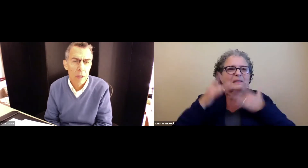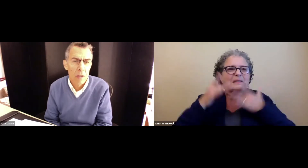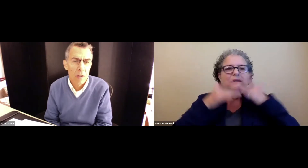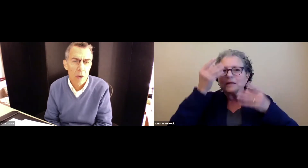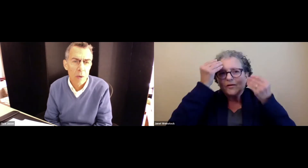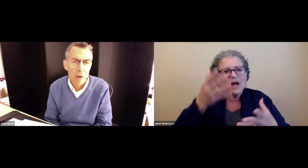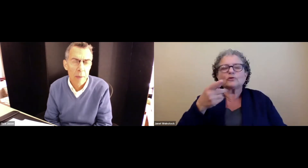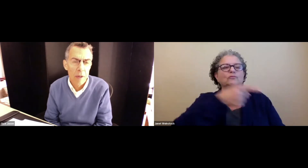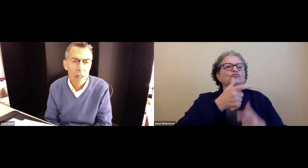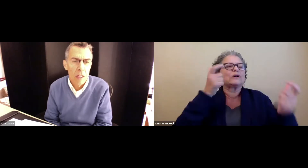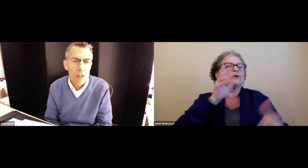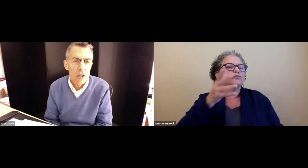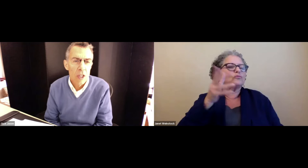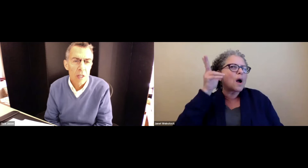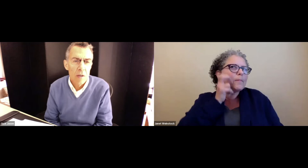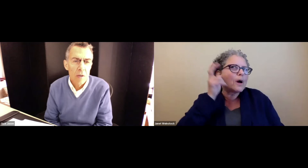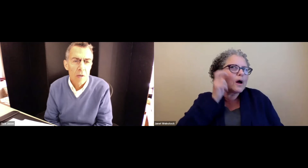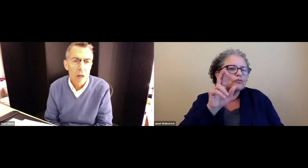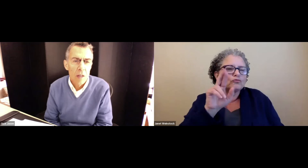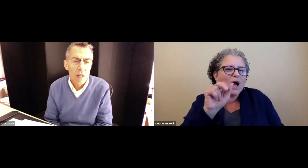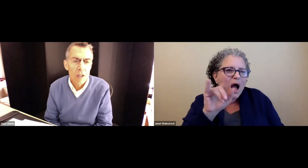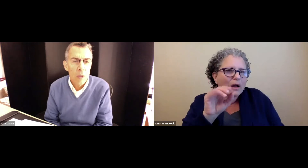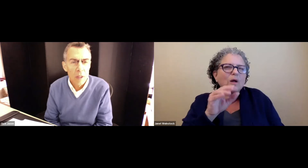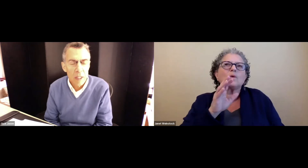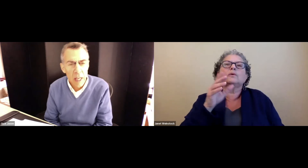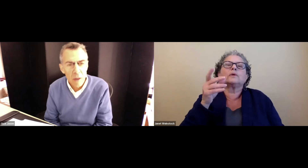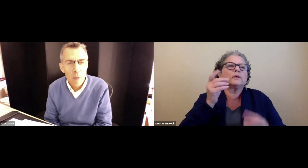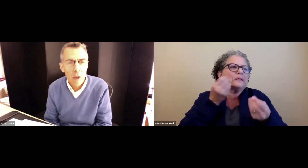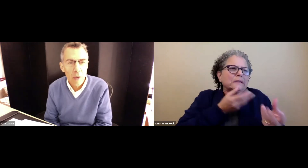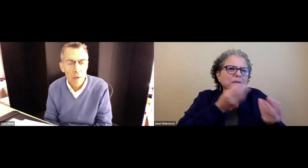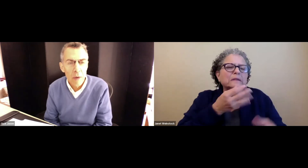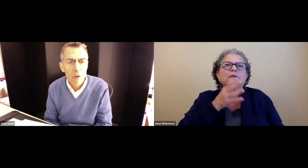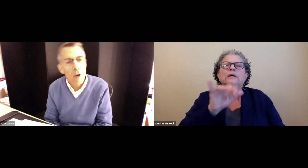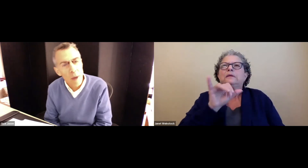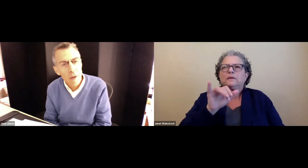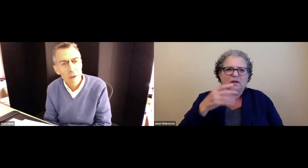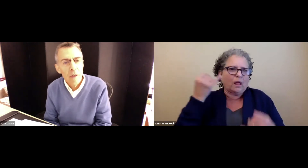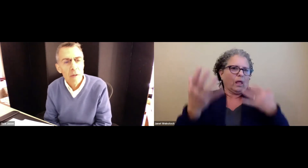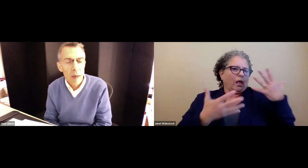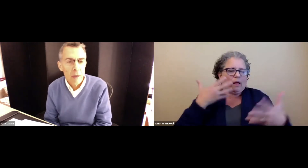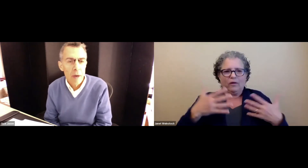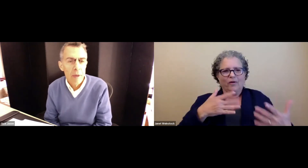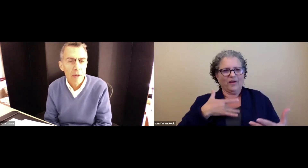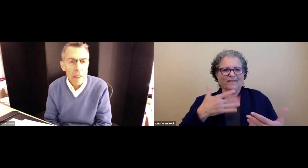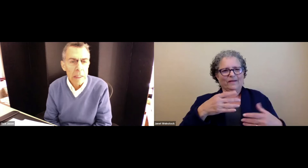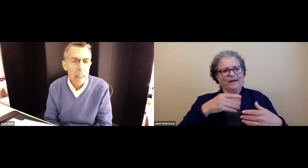stuck with my grandmother, that she would gather from my great grandmother,